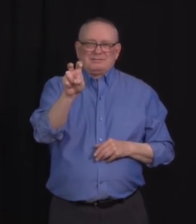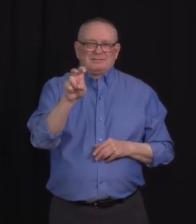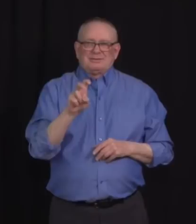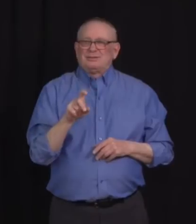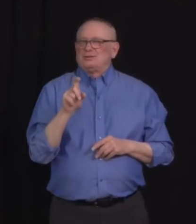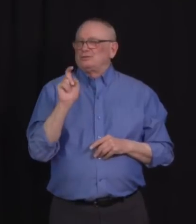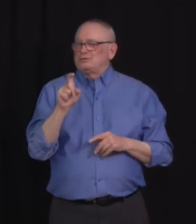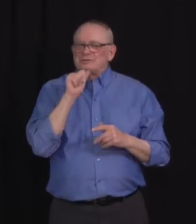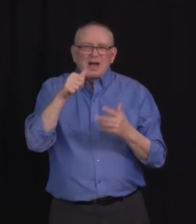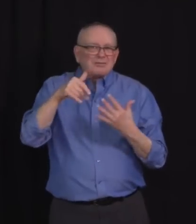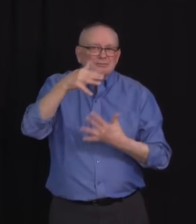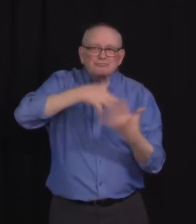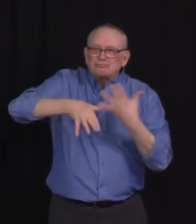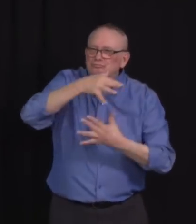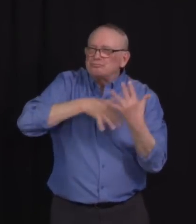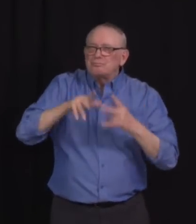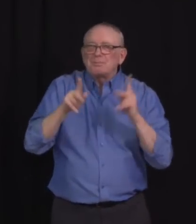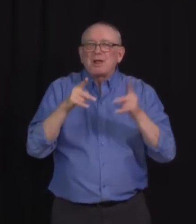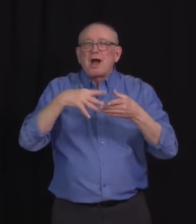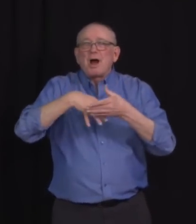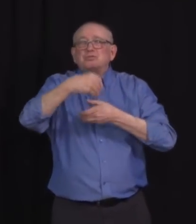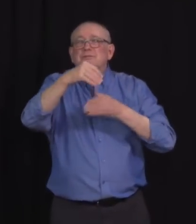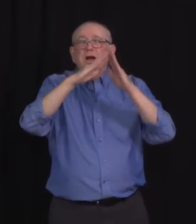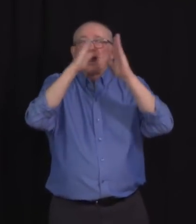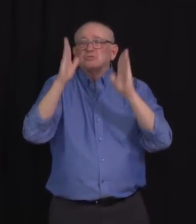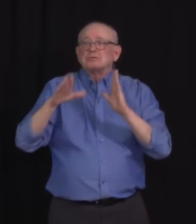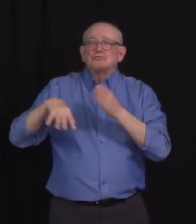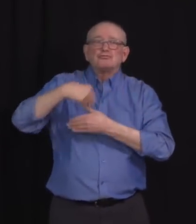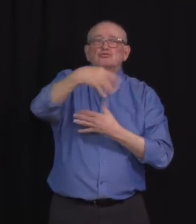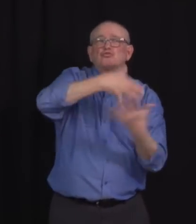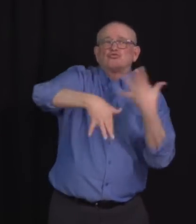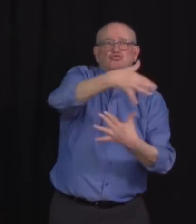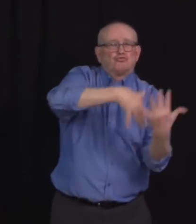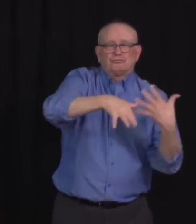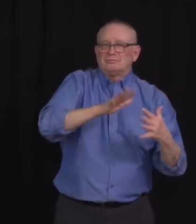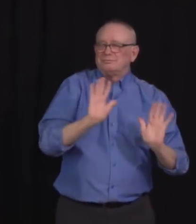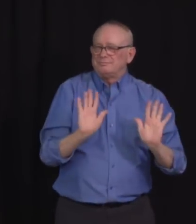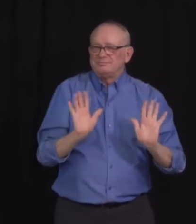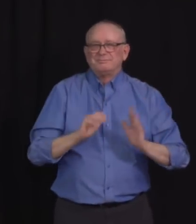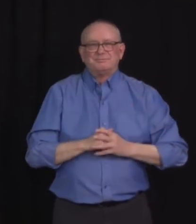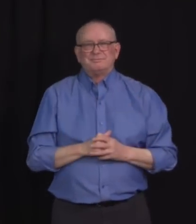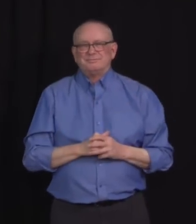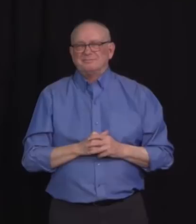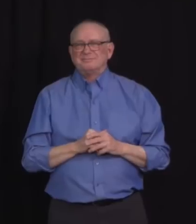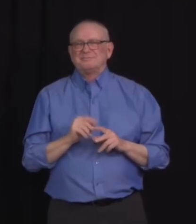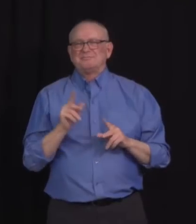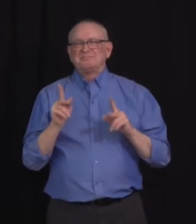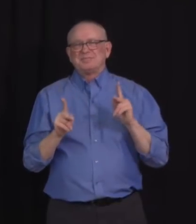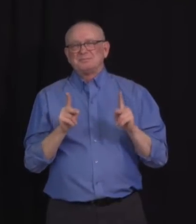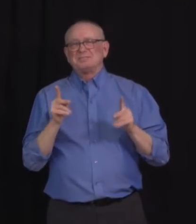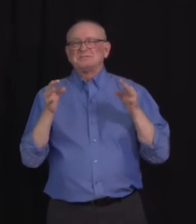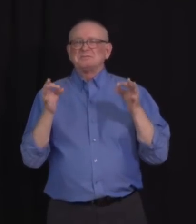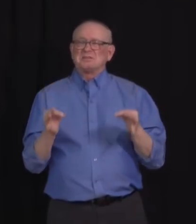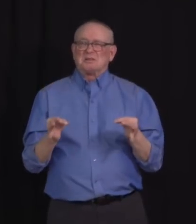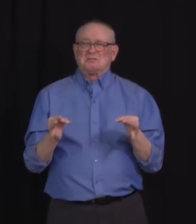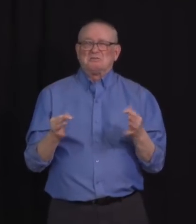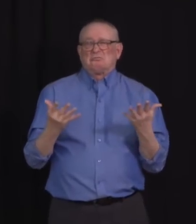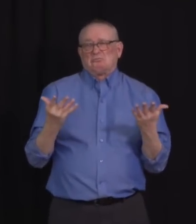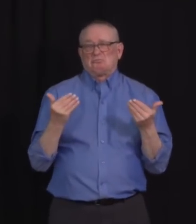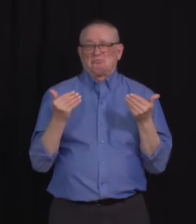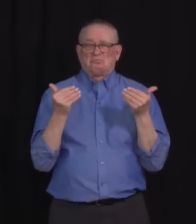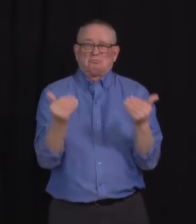And the impact, again, of people's decisions is going to be